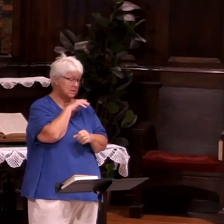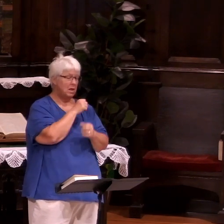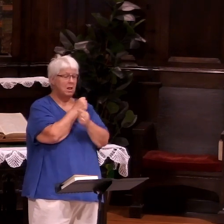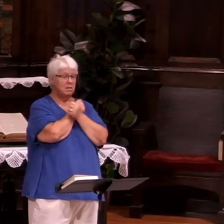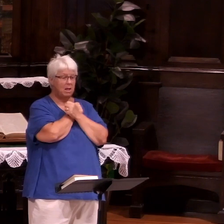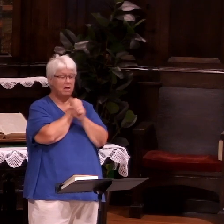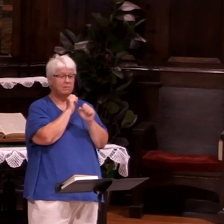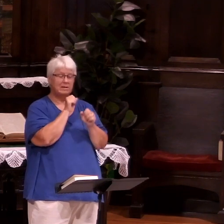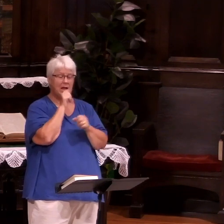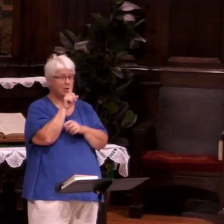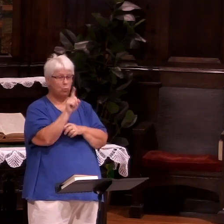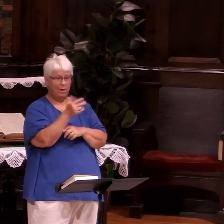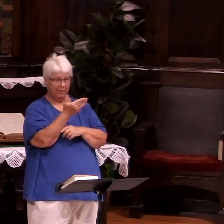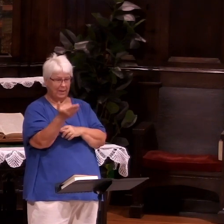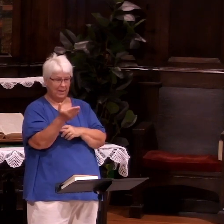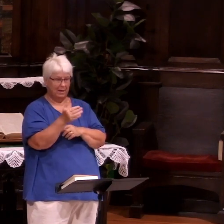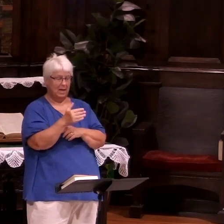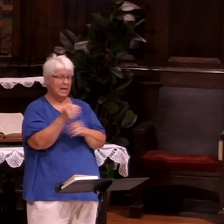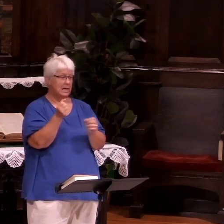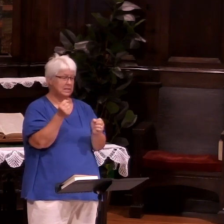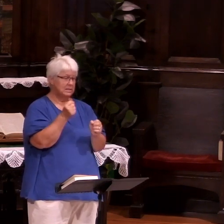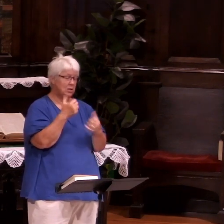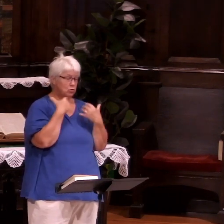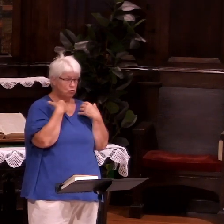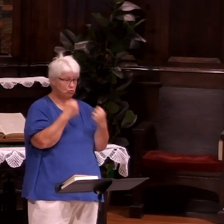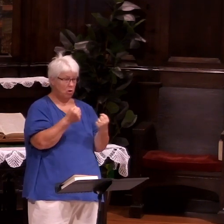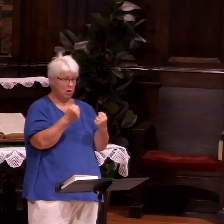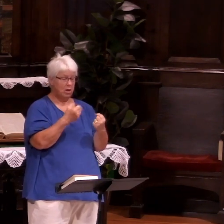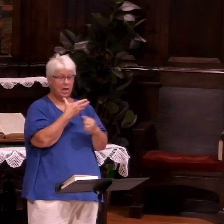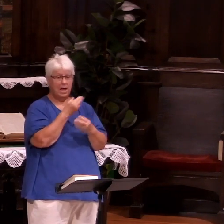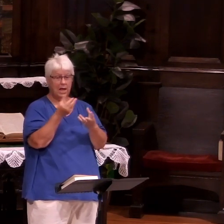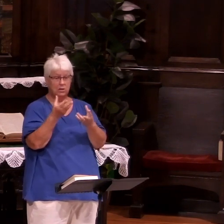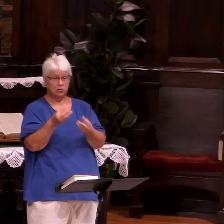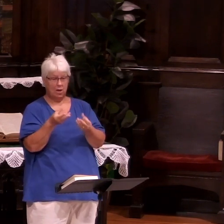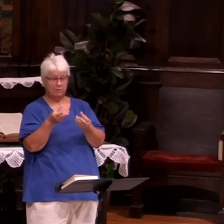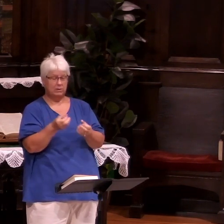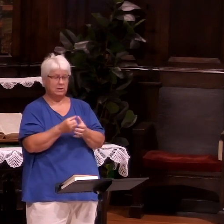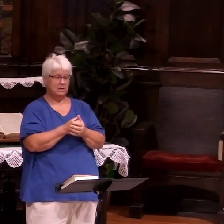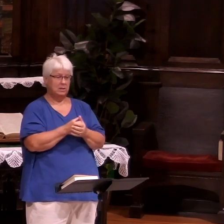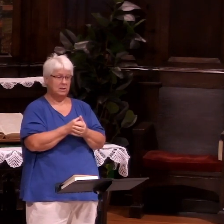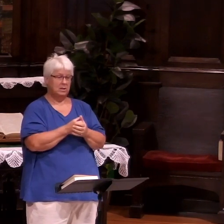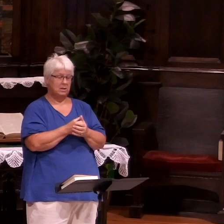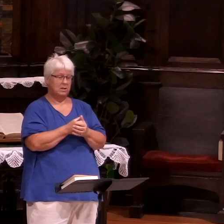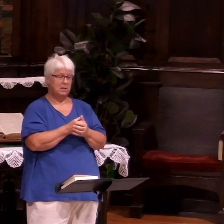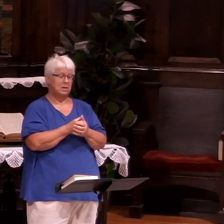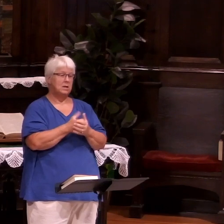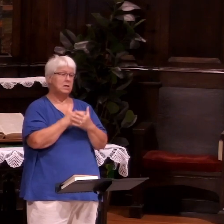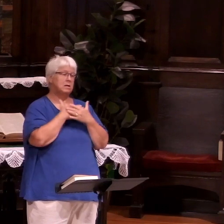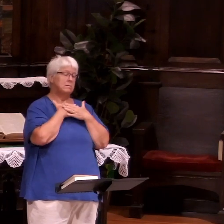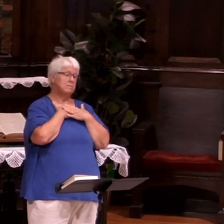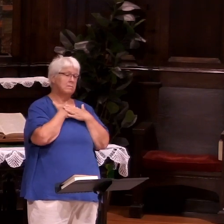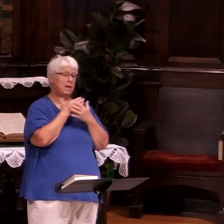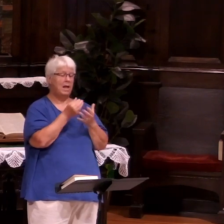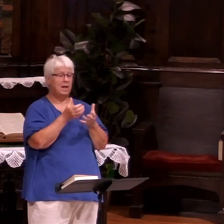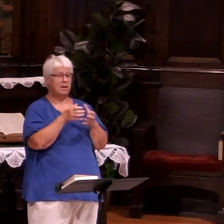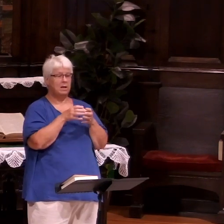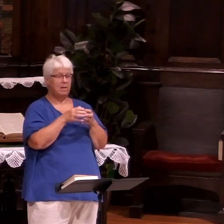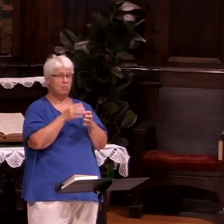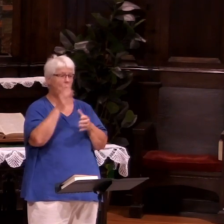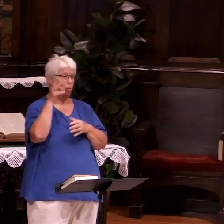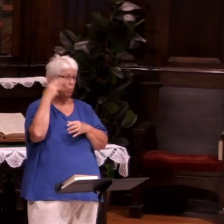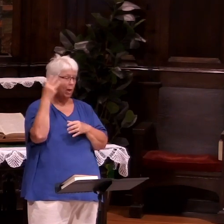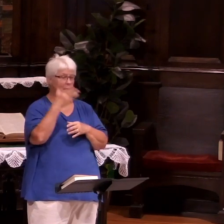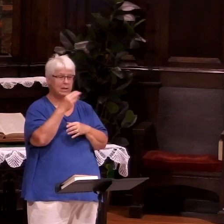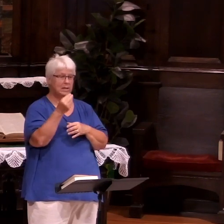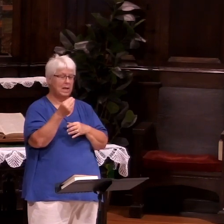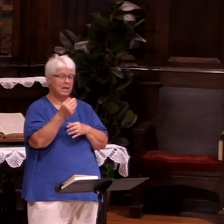Love isn't just one thing, it's fierce and soft, intimate and collective, wild